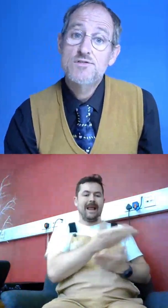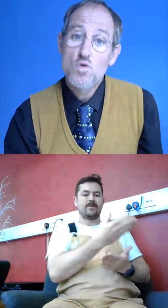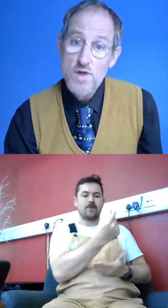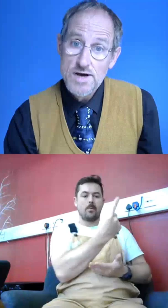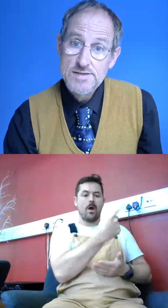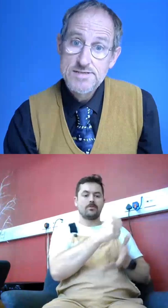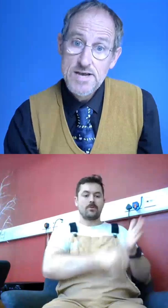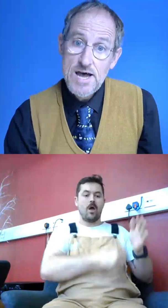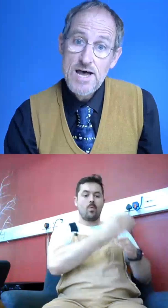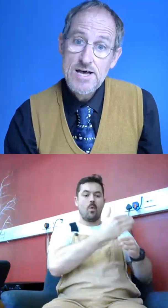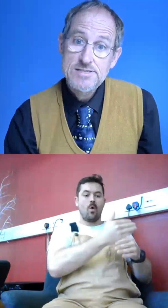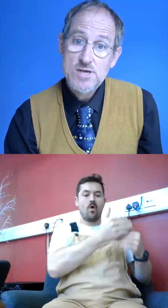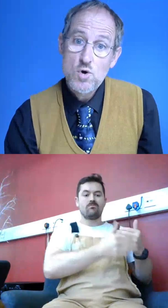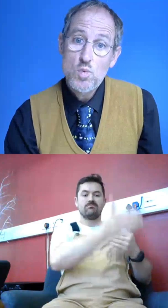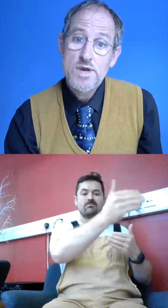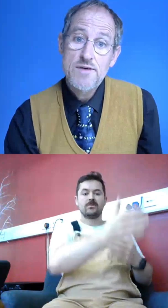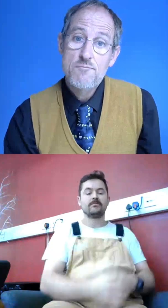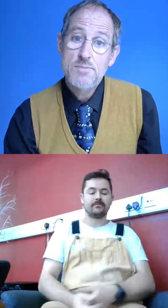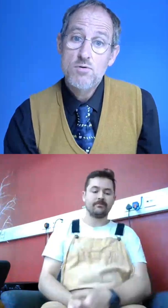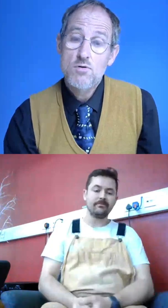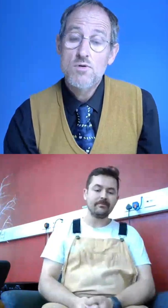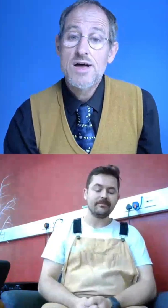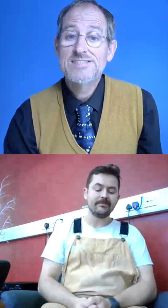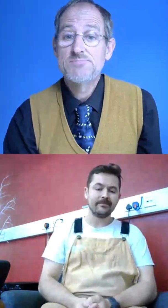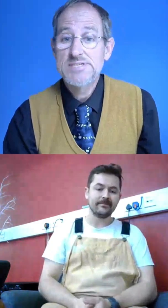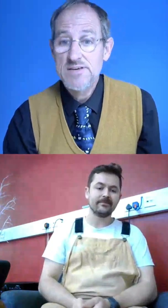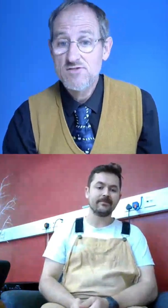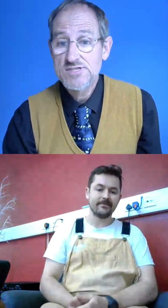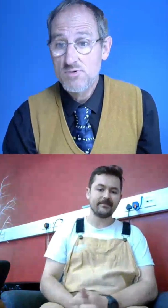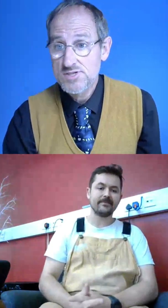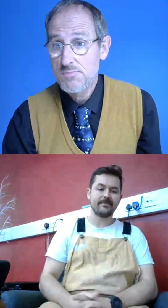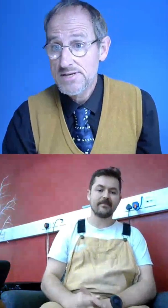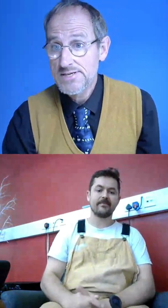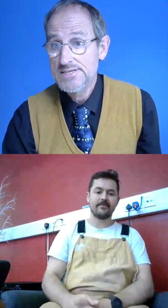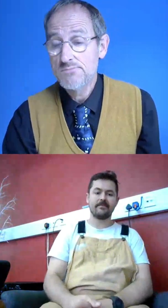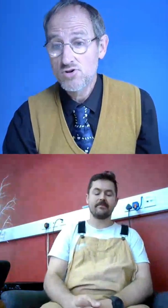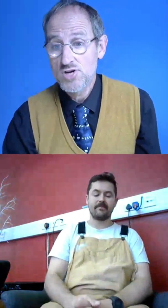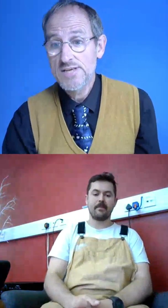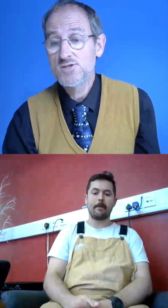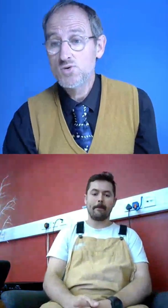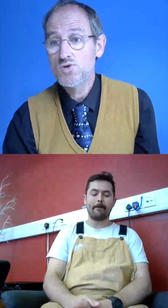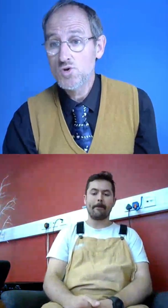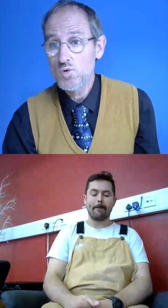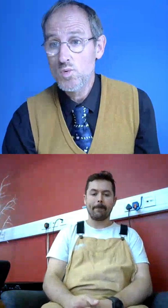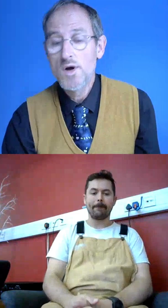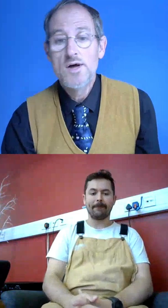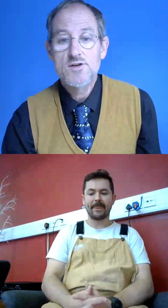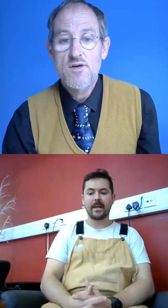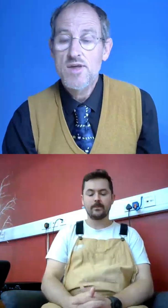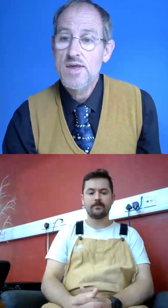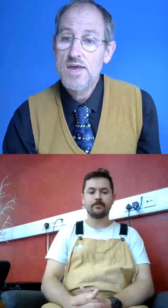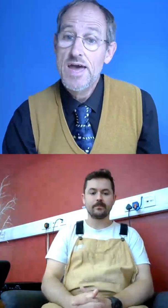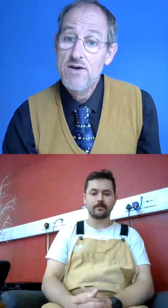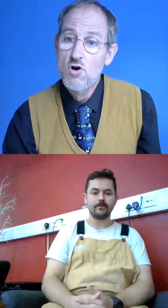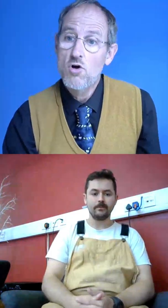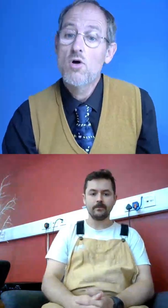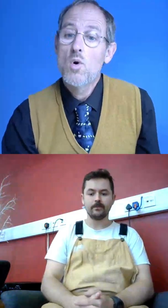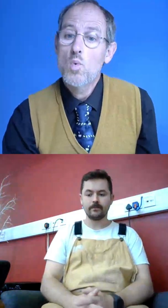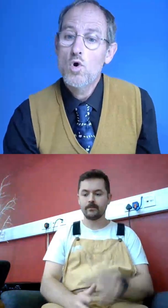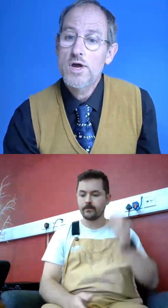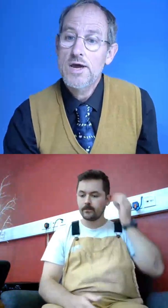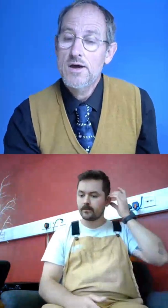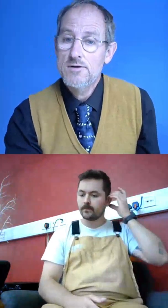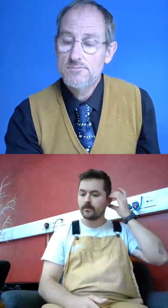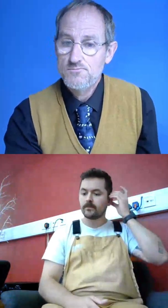prepare ourselves for that. So we give people specific responsibilities and projects to do so that they can carry